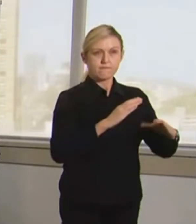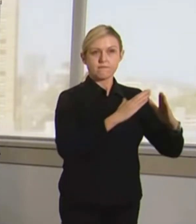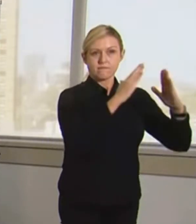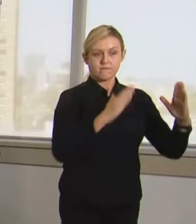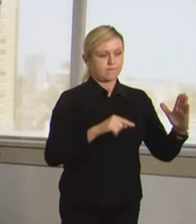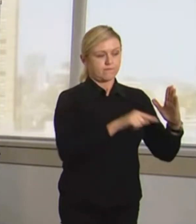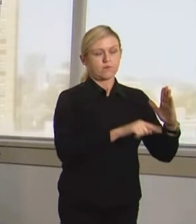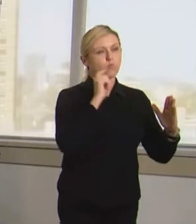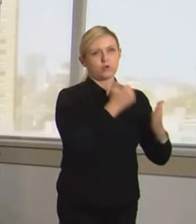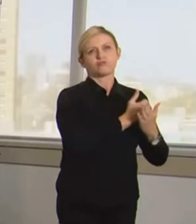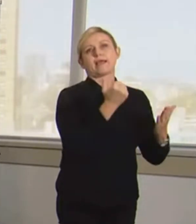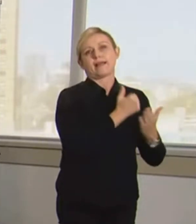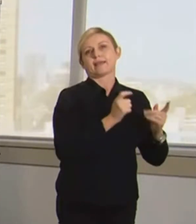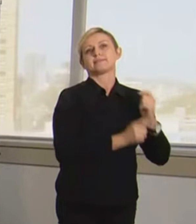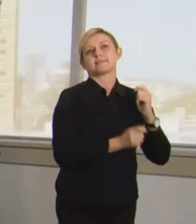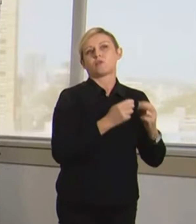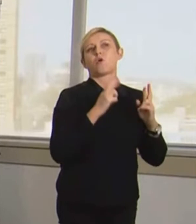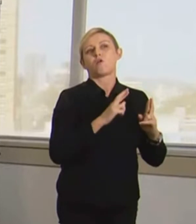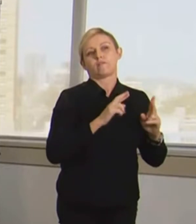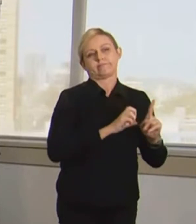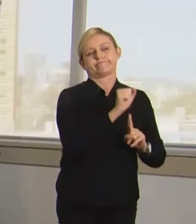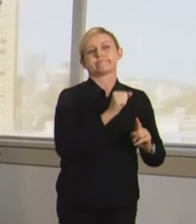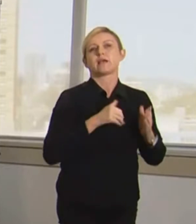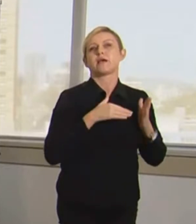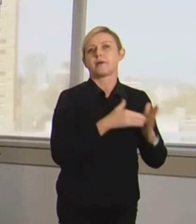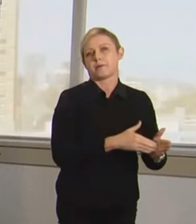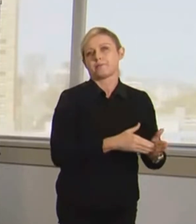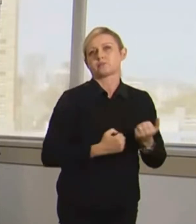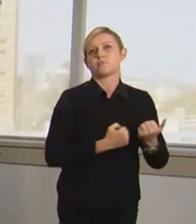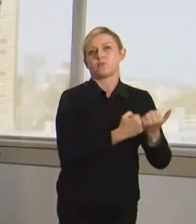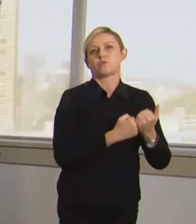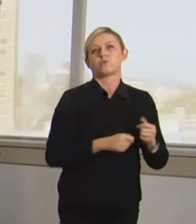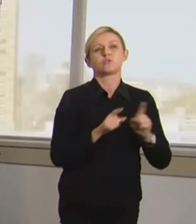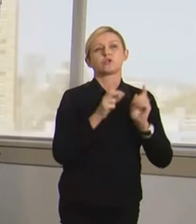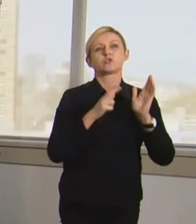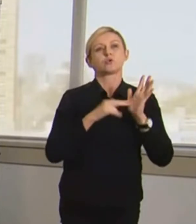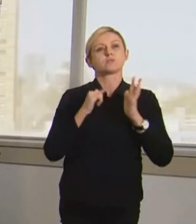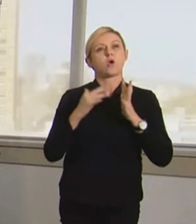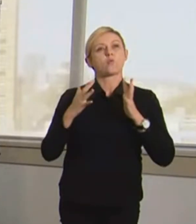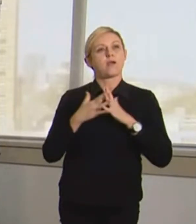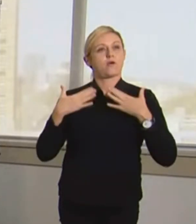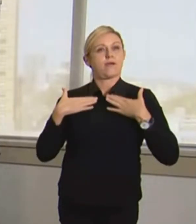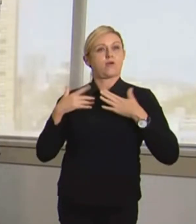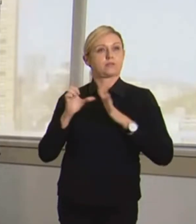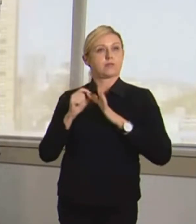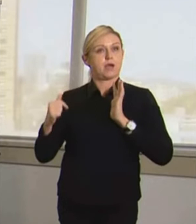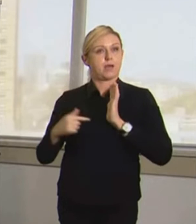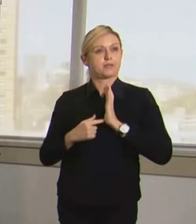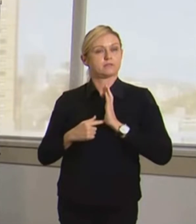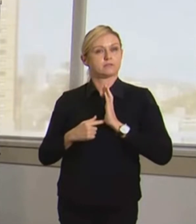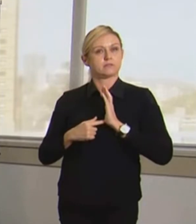I think hopefully that will make a difference. Also, the New South Wales Health again has stepped up to provide